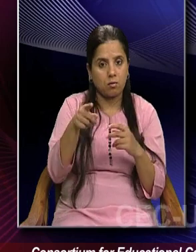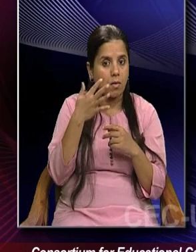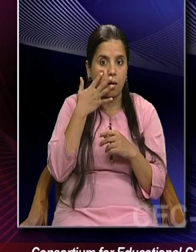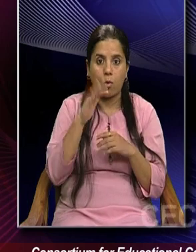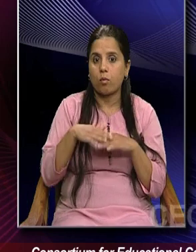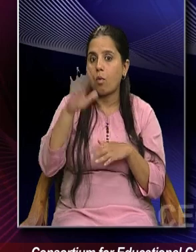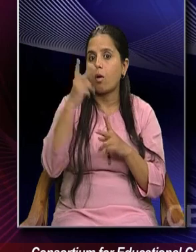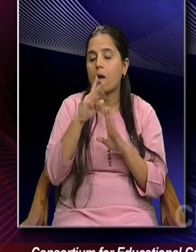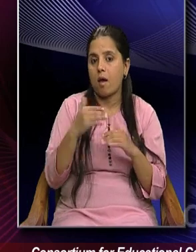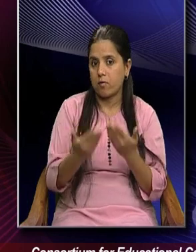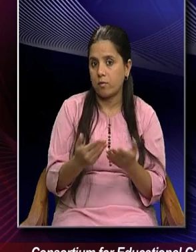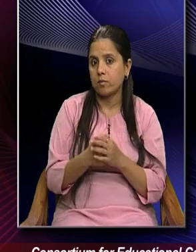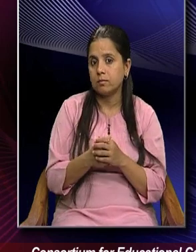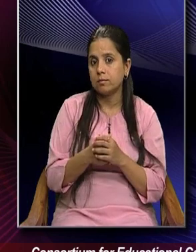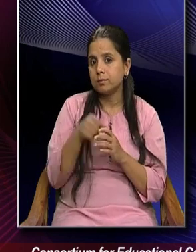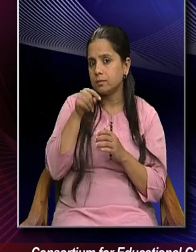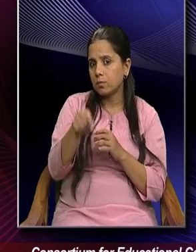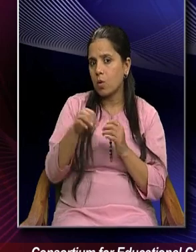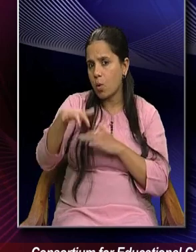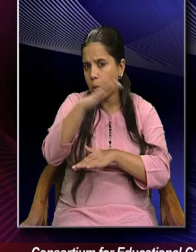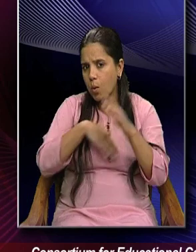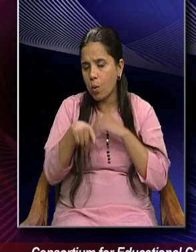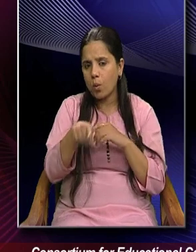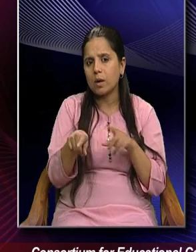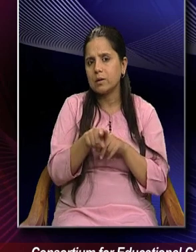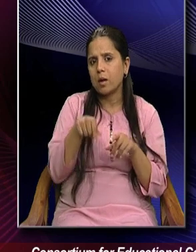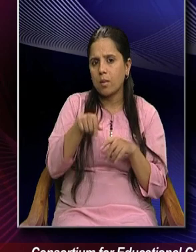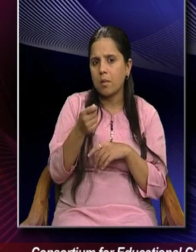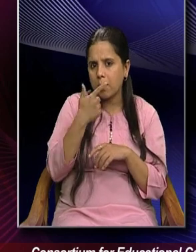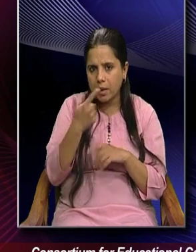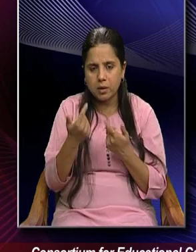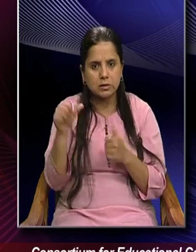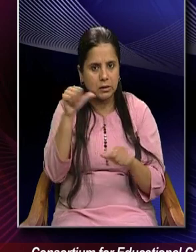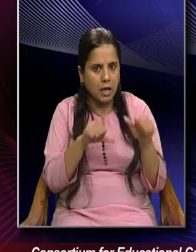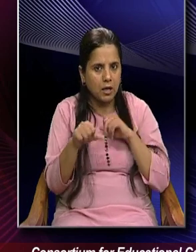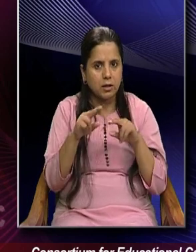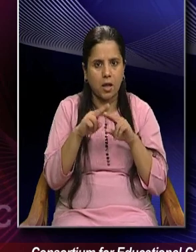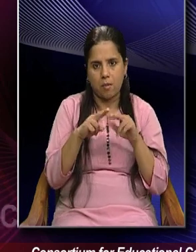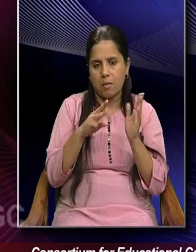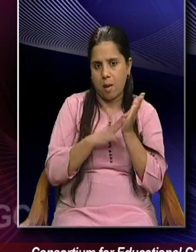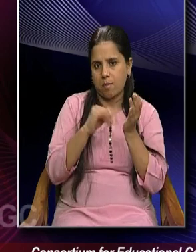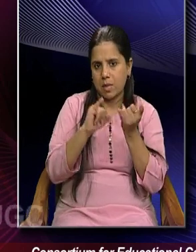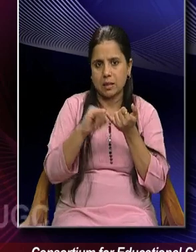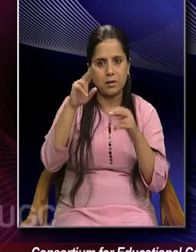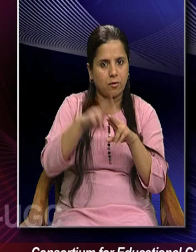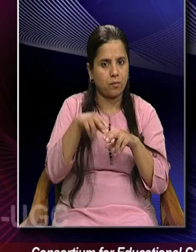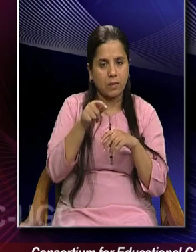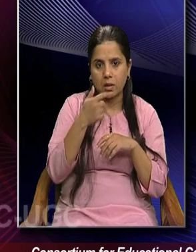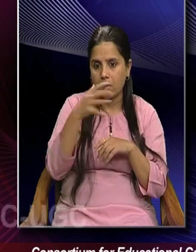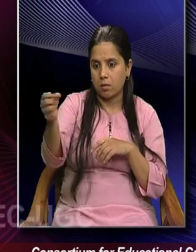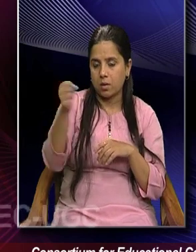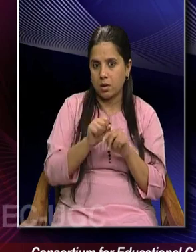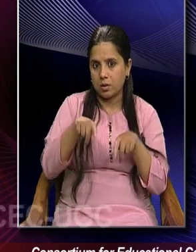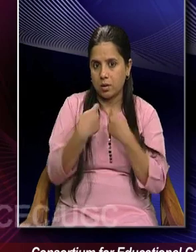role, and this organizations like Medicine Sans Frontiers (MSF) deployed medical teams to